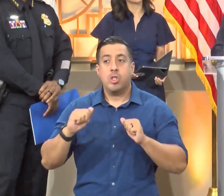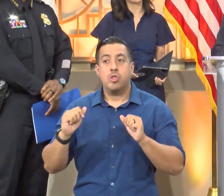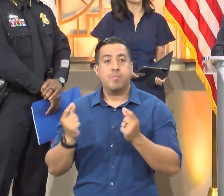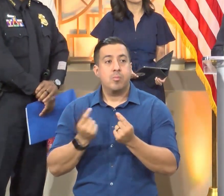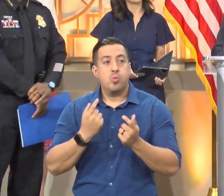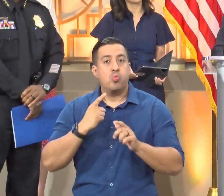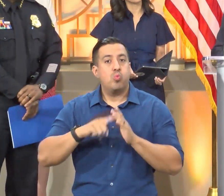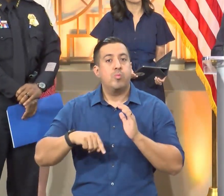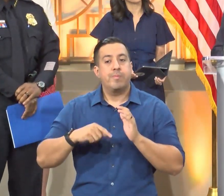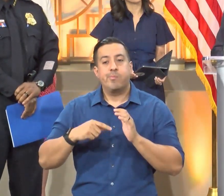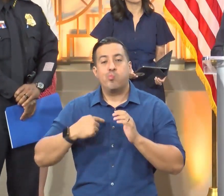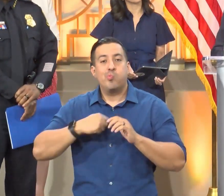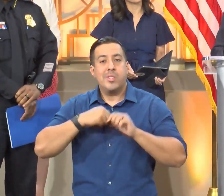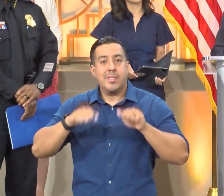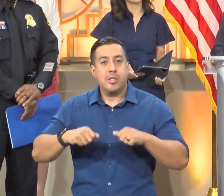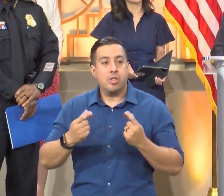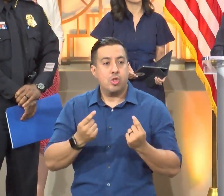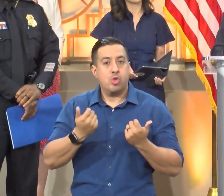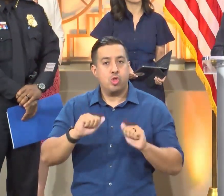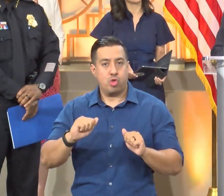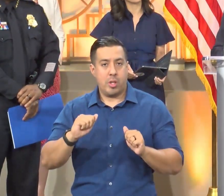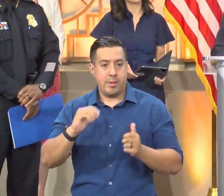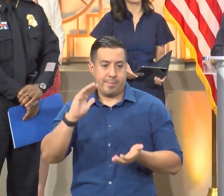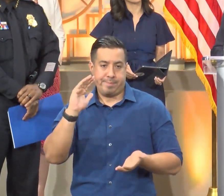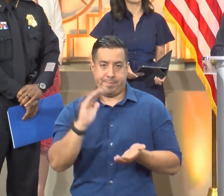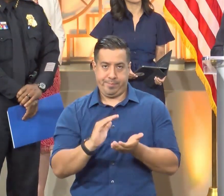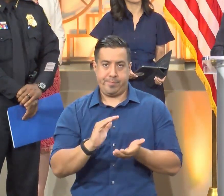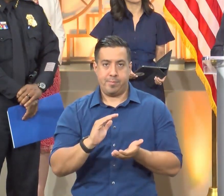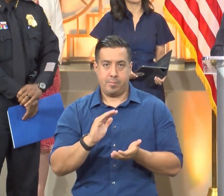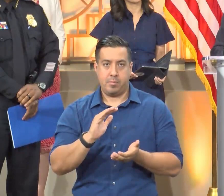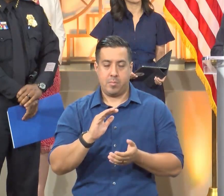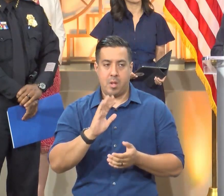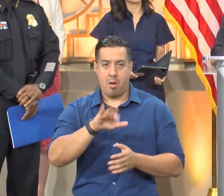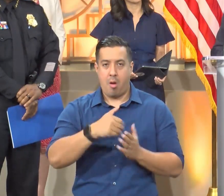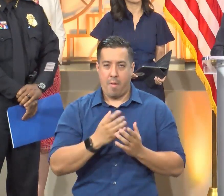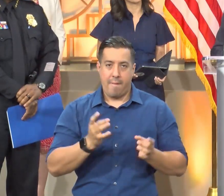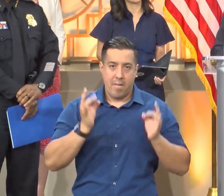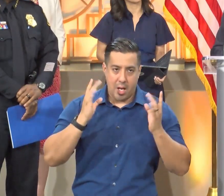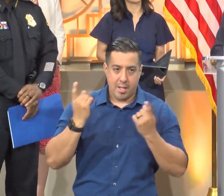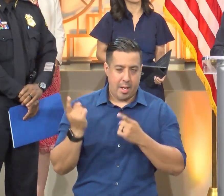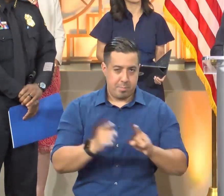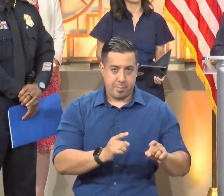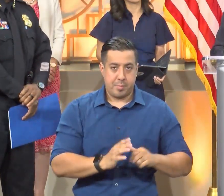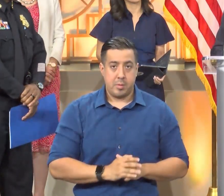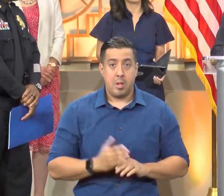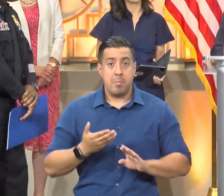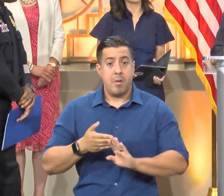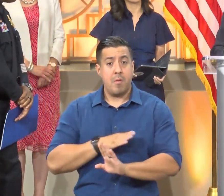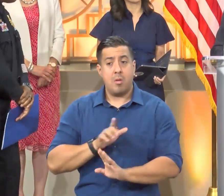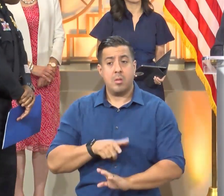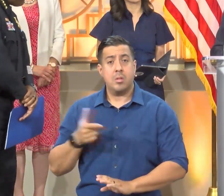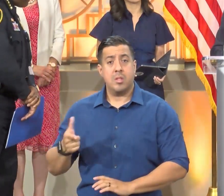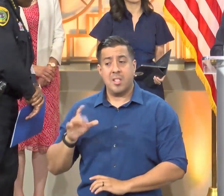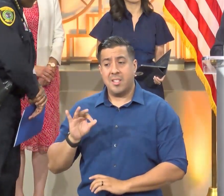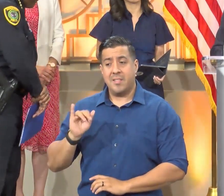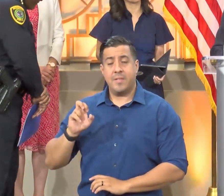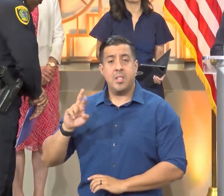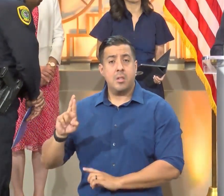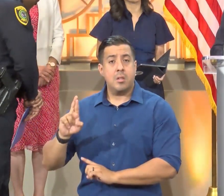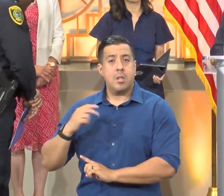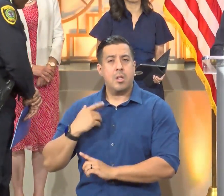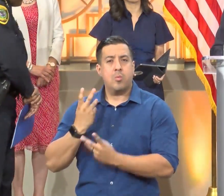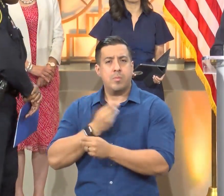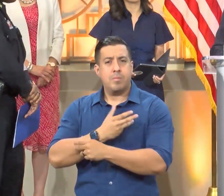can to curb the rise in violence. Before I turn it over to Chief Fenner, I want to acknowledge